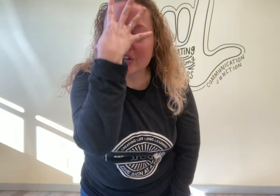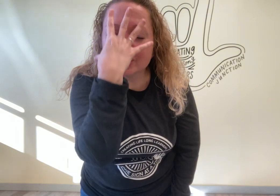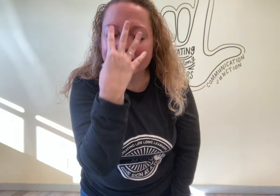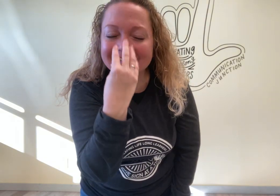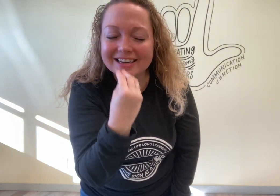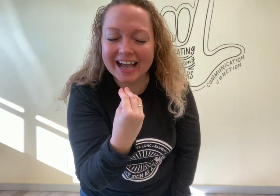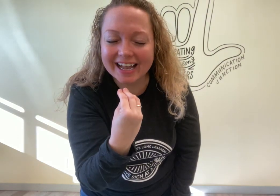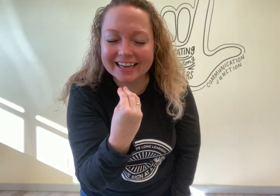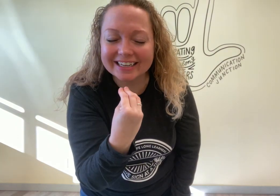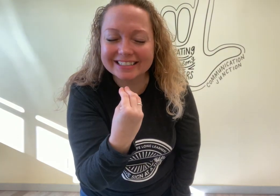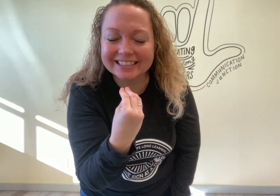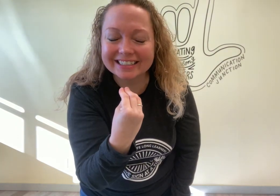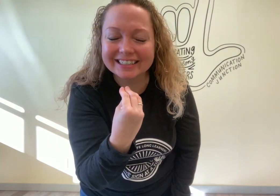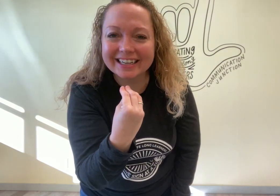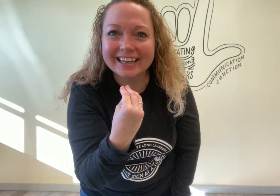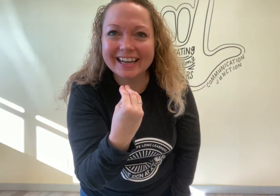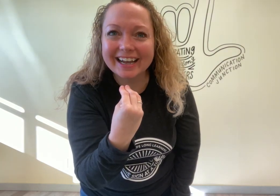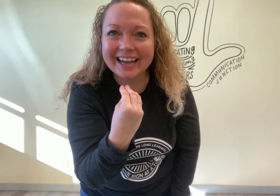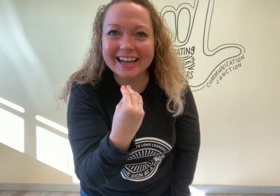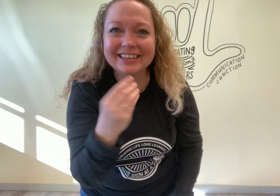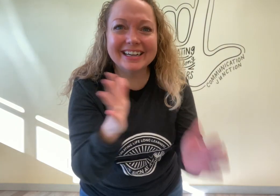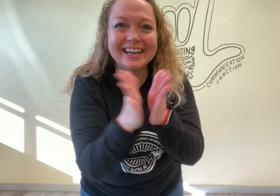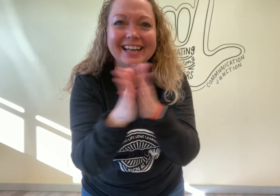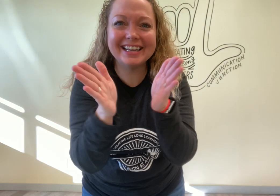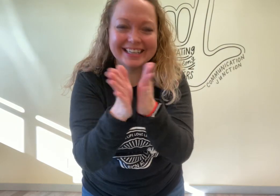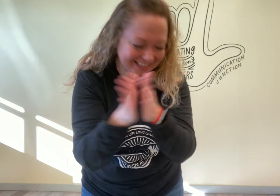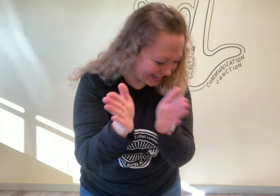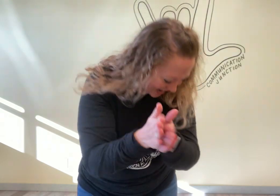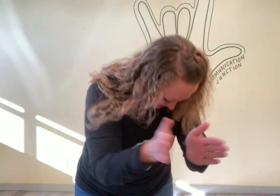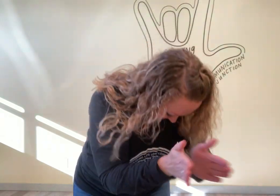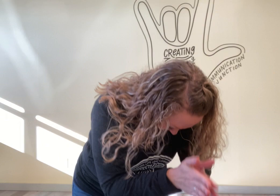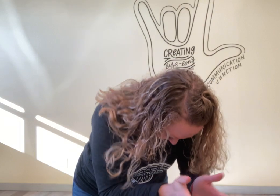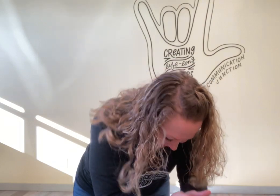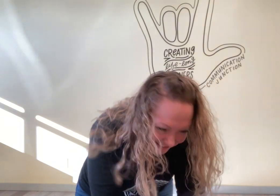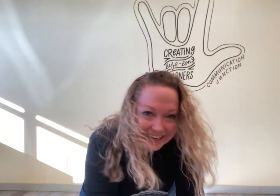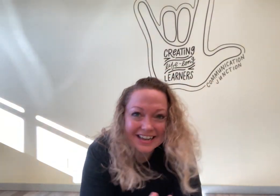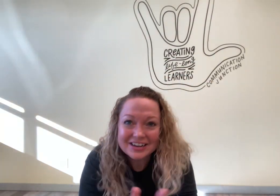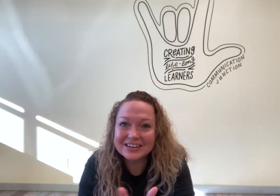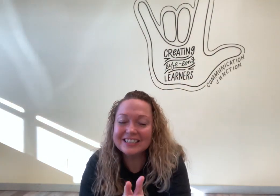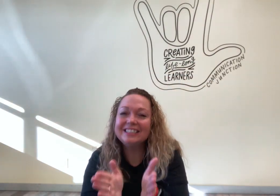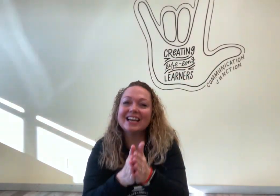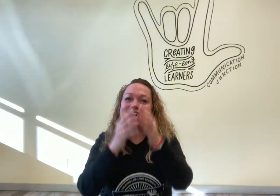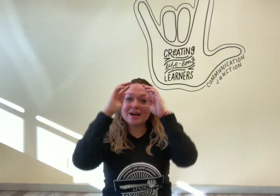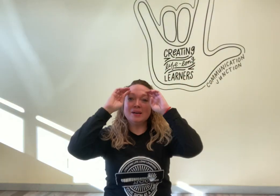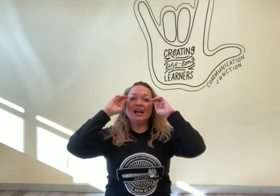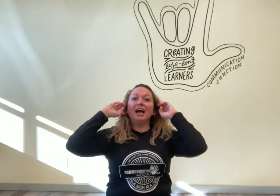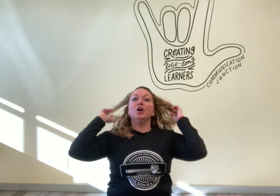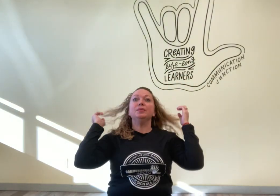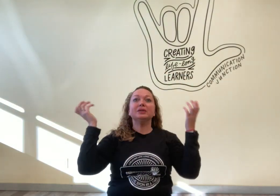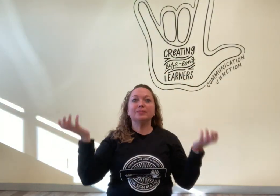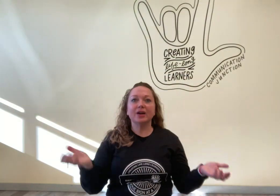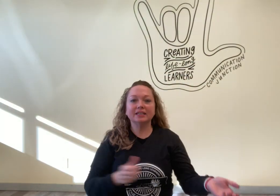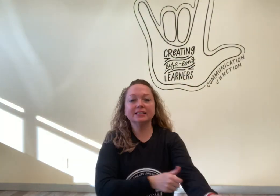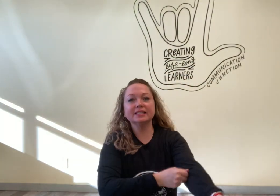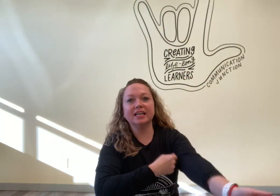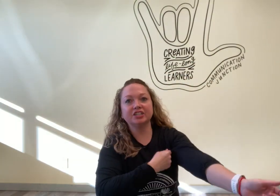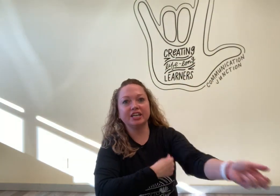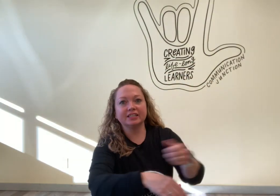Good night. Good job, friends. Good job. I hope you keep practicing that chant, or